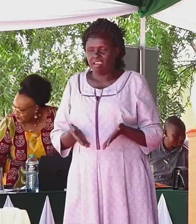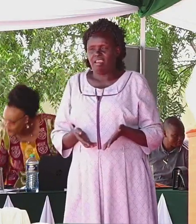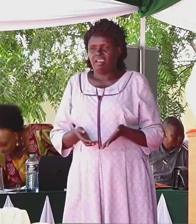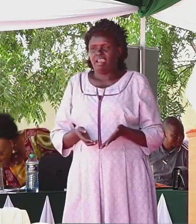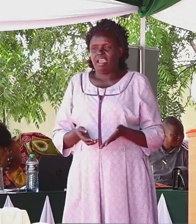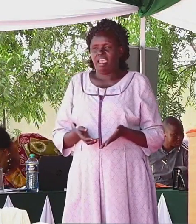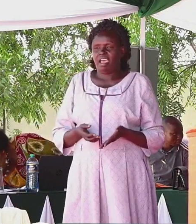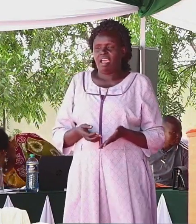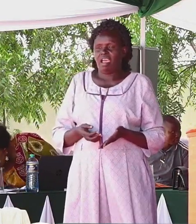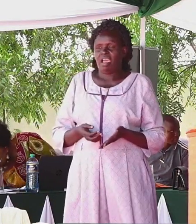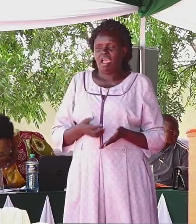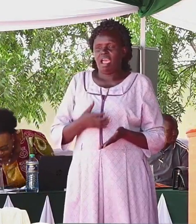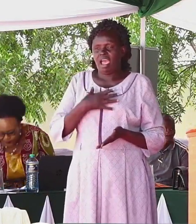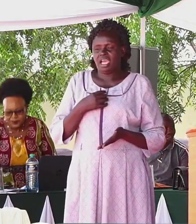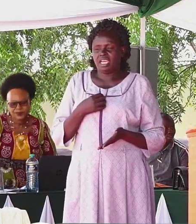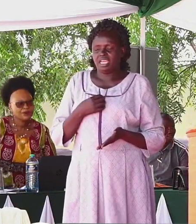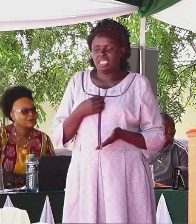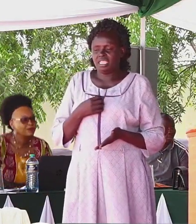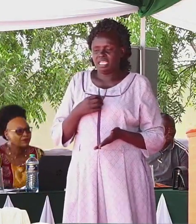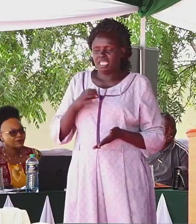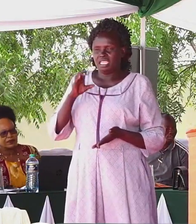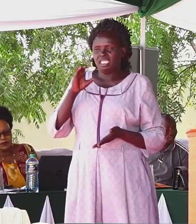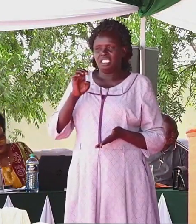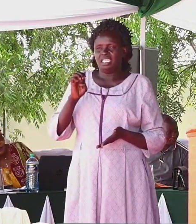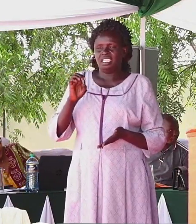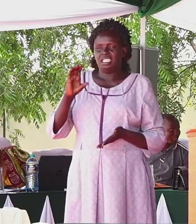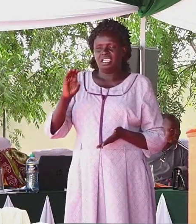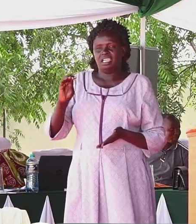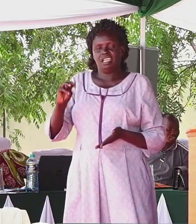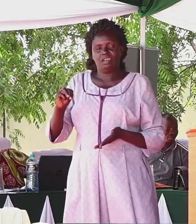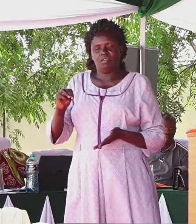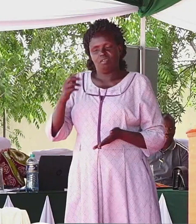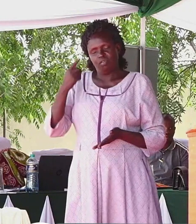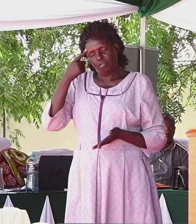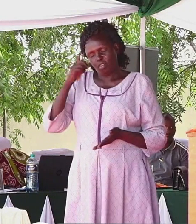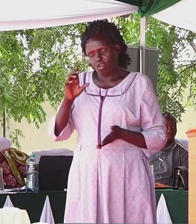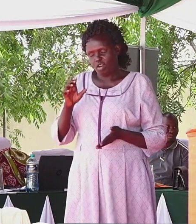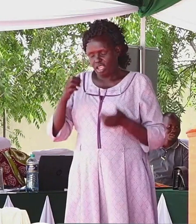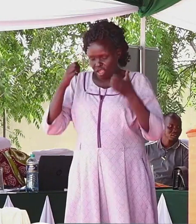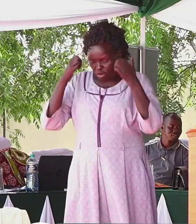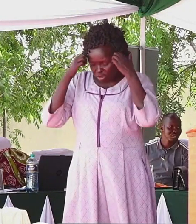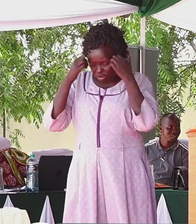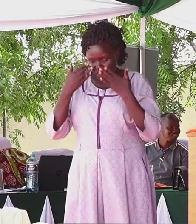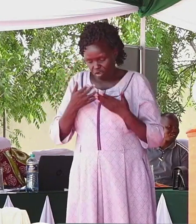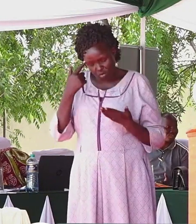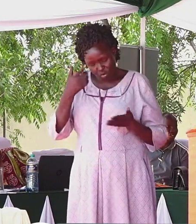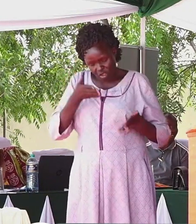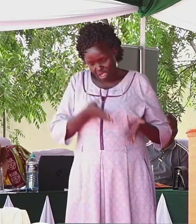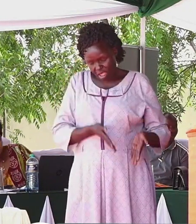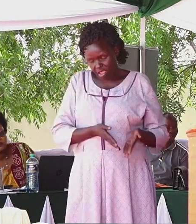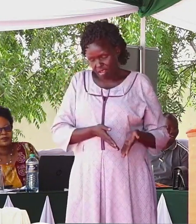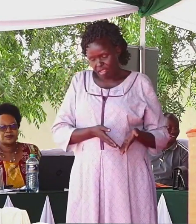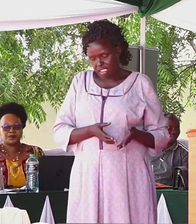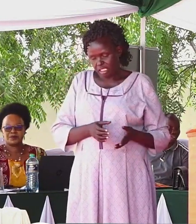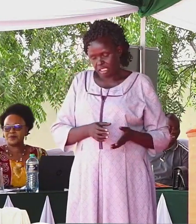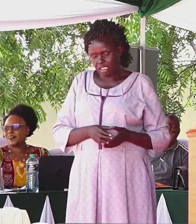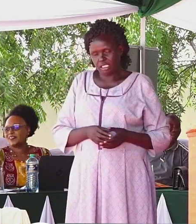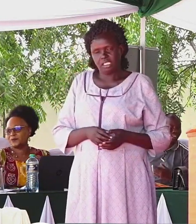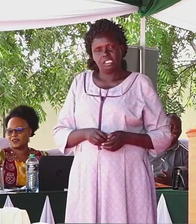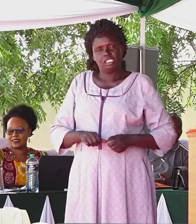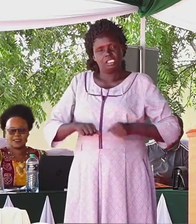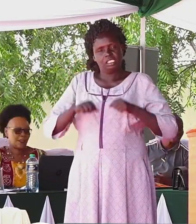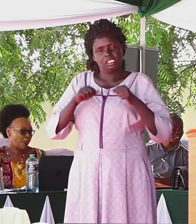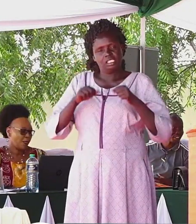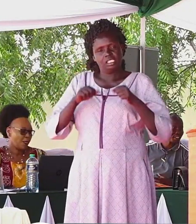our CCM for Education. Thank you for your presence here. Our county